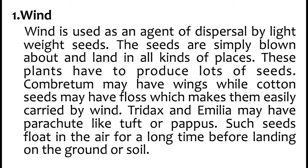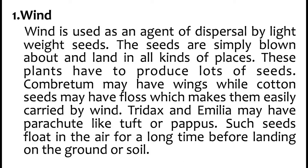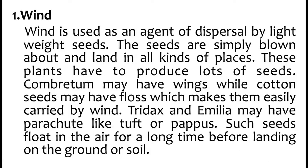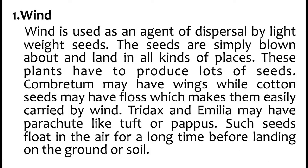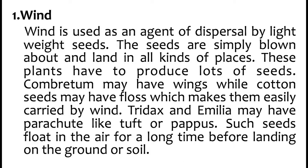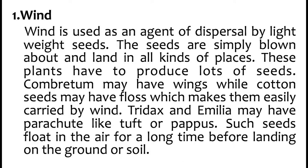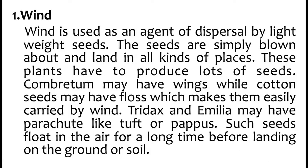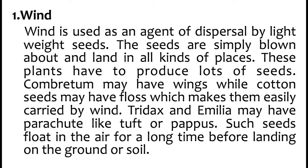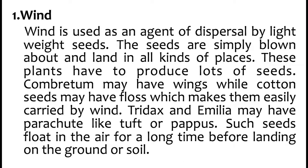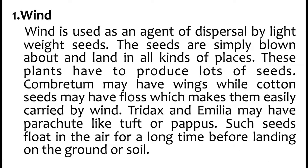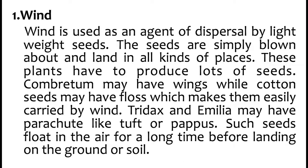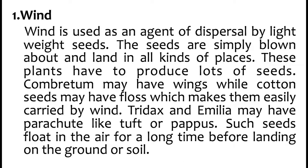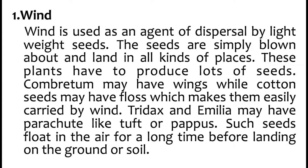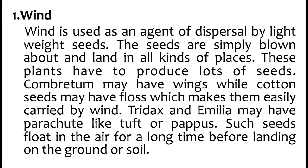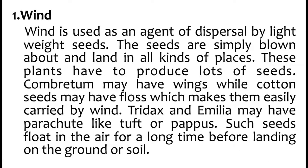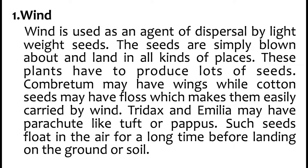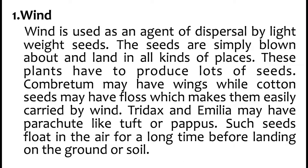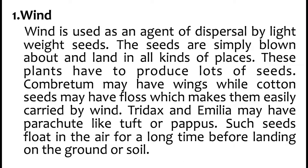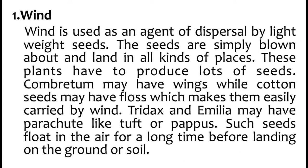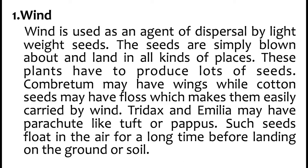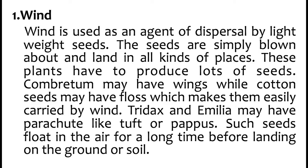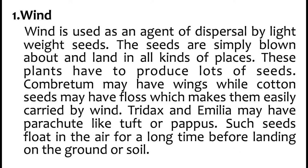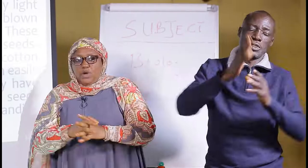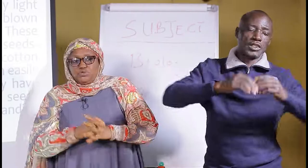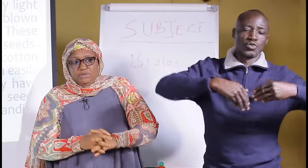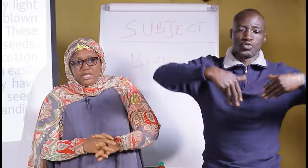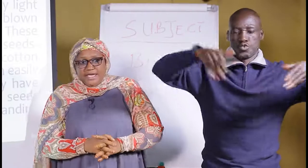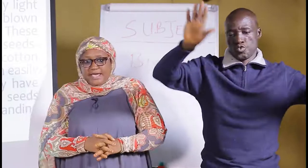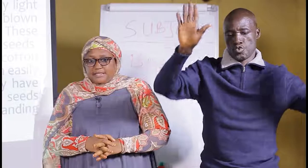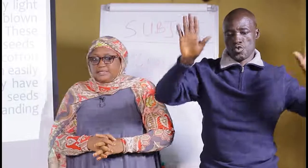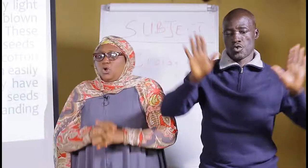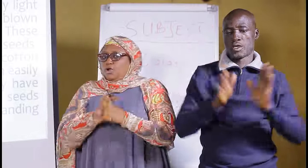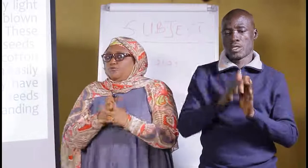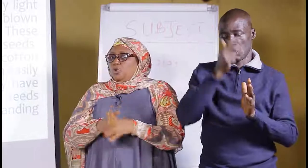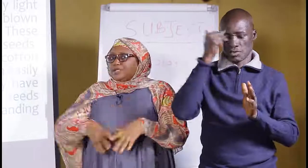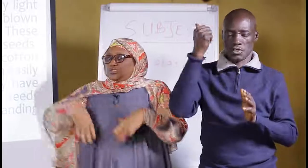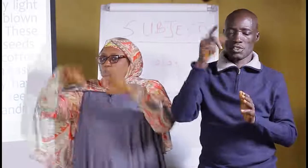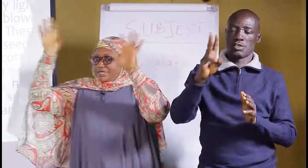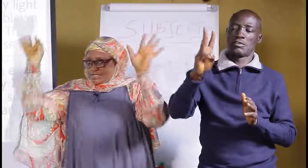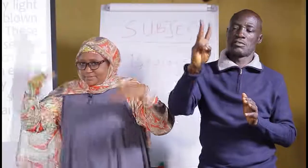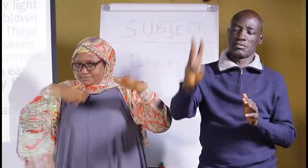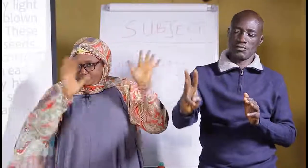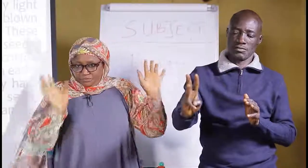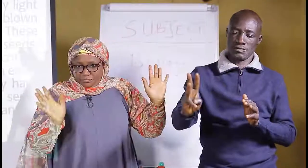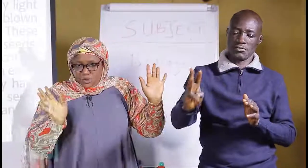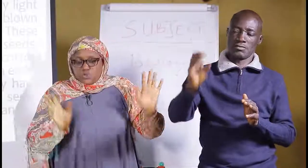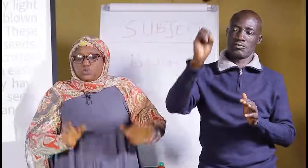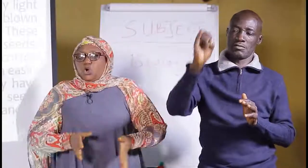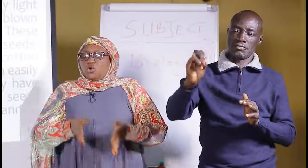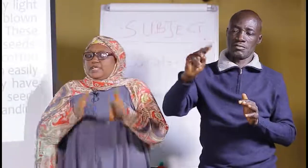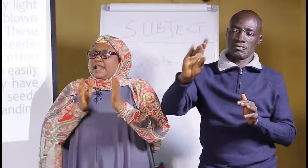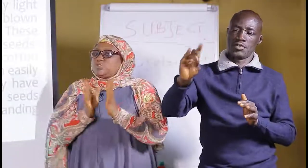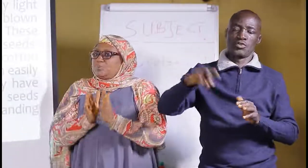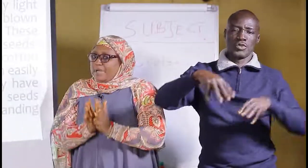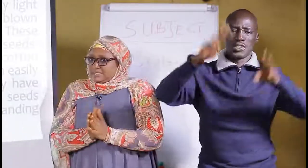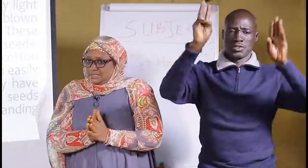are simply blown out and land in all kinds of places. What we mean here is, all of you know what is wind.